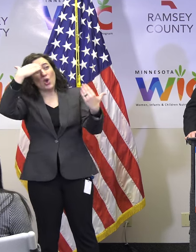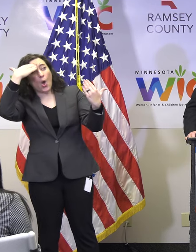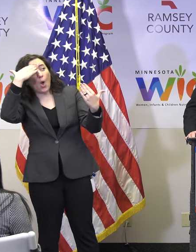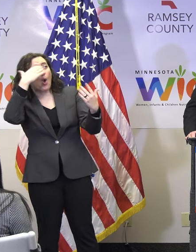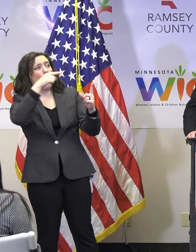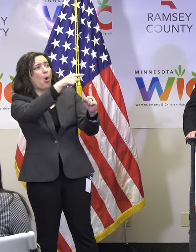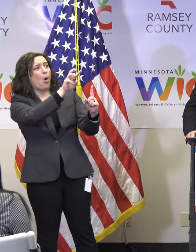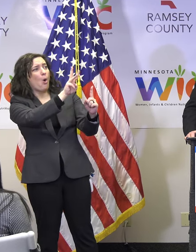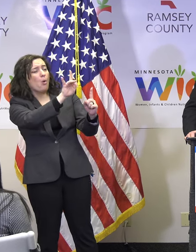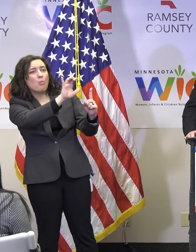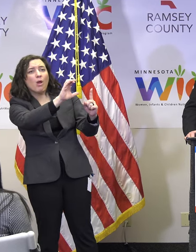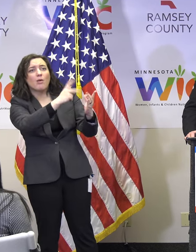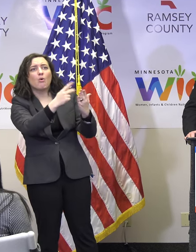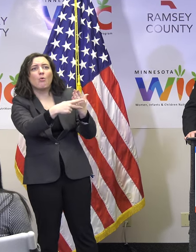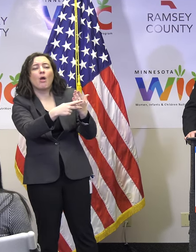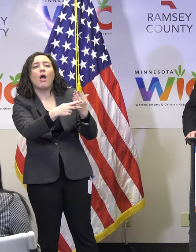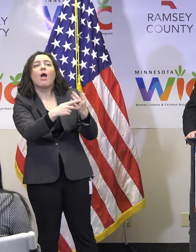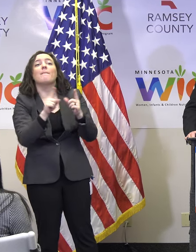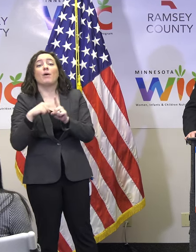they